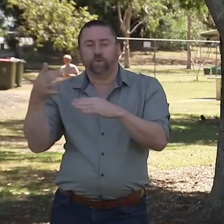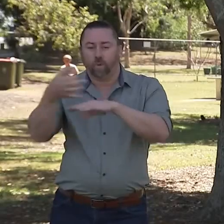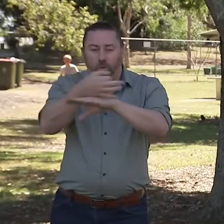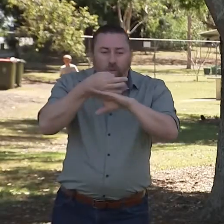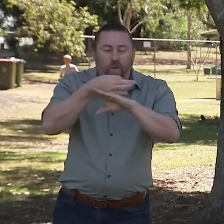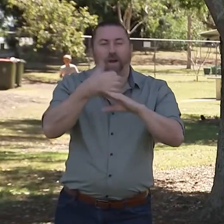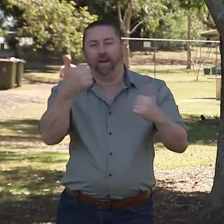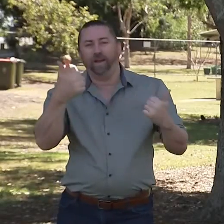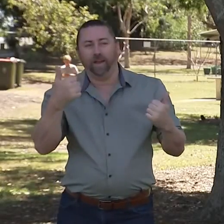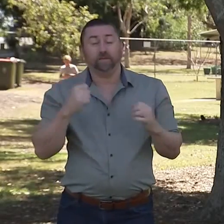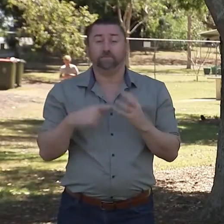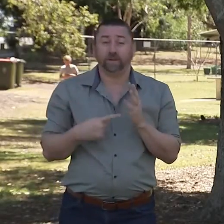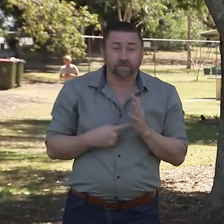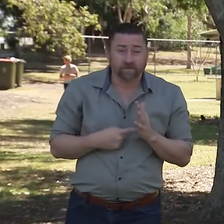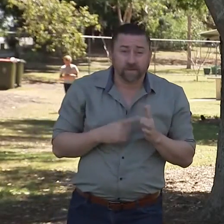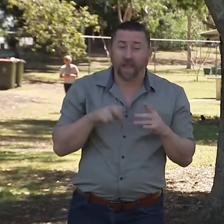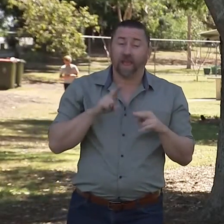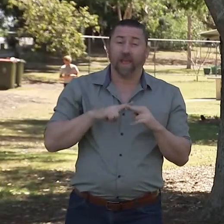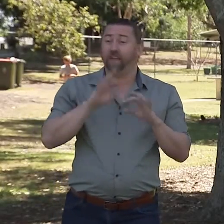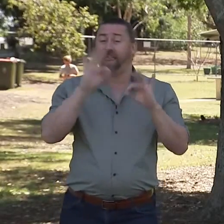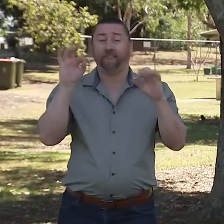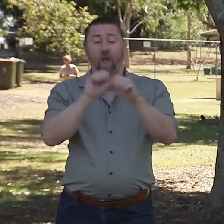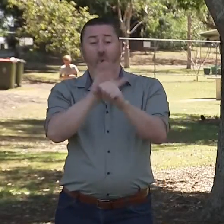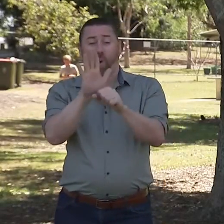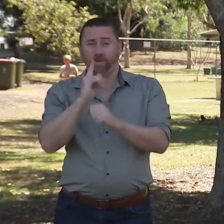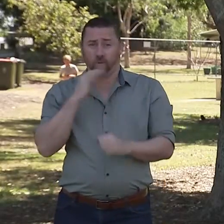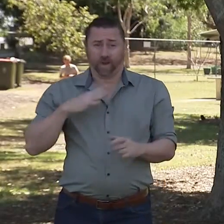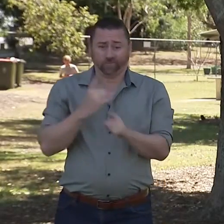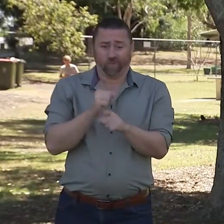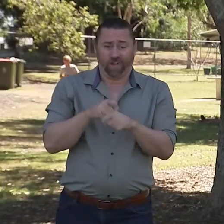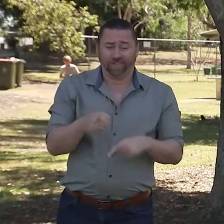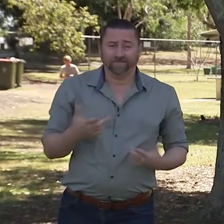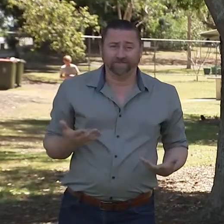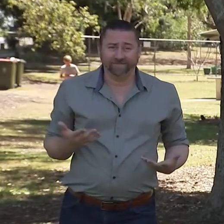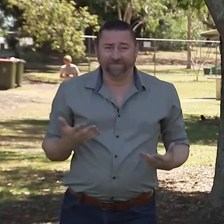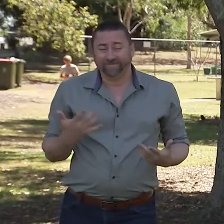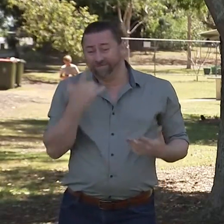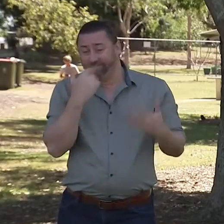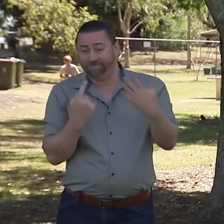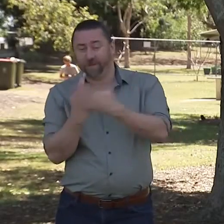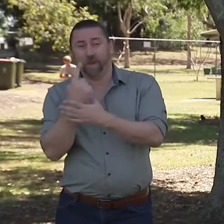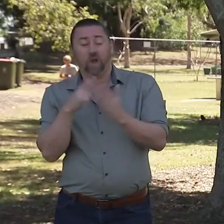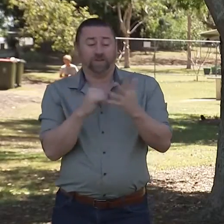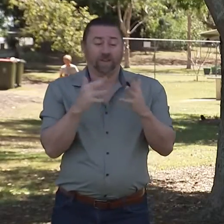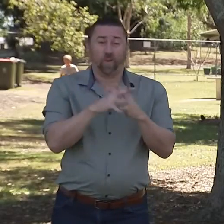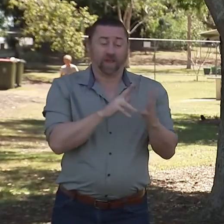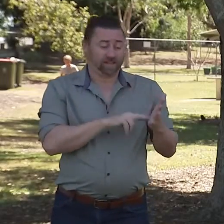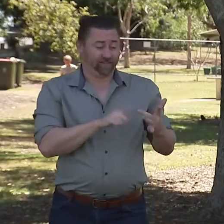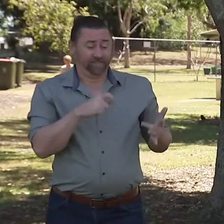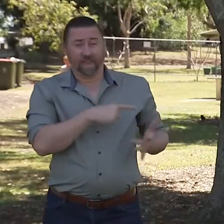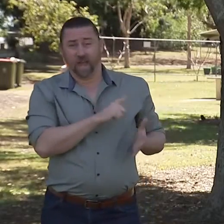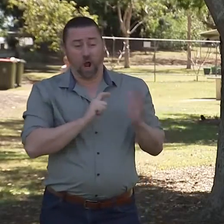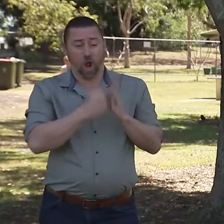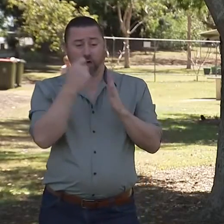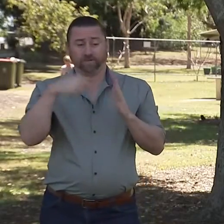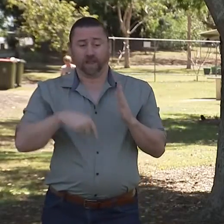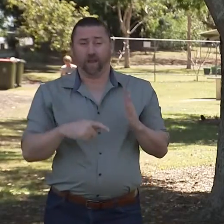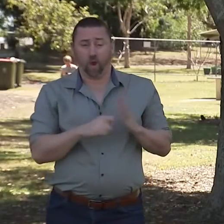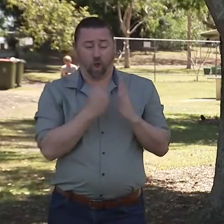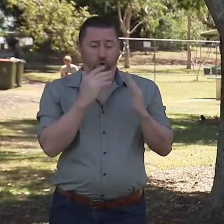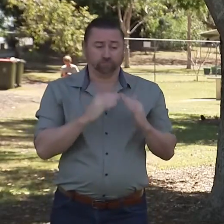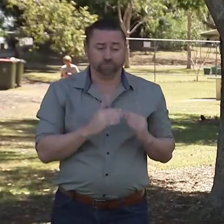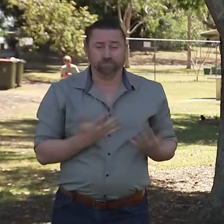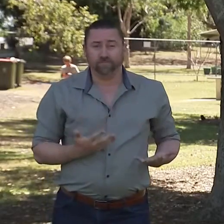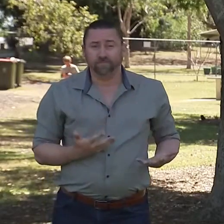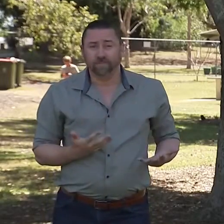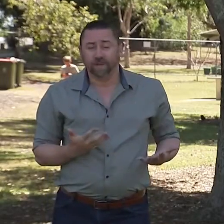we wouldn't be having this if we weren't in a pandemic, and we wouldn't be having this if New South Wales and Victoria weren't in a lockdown. And that's what